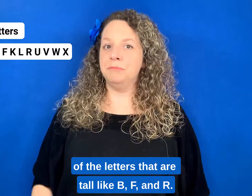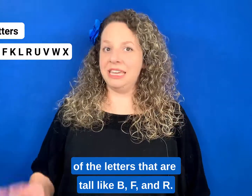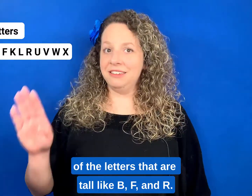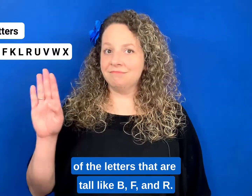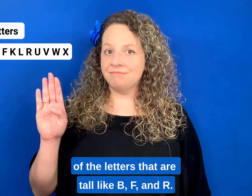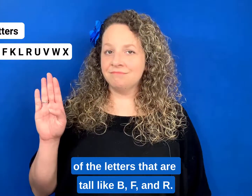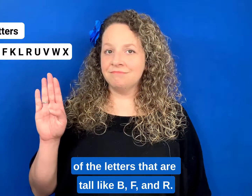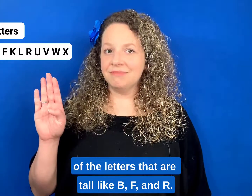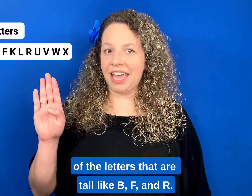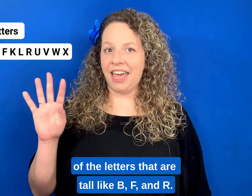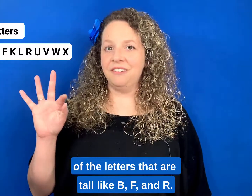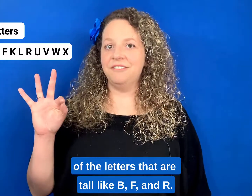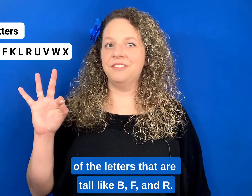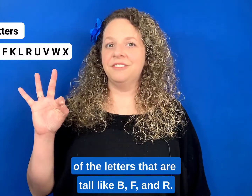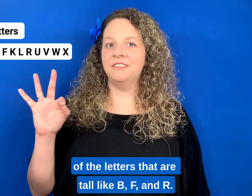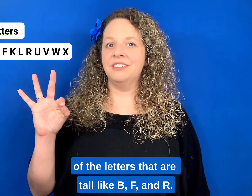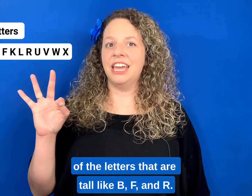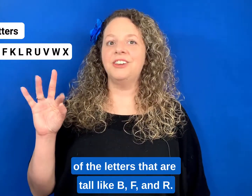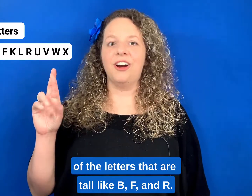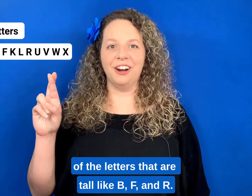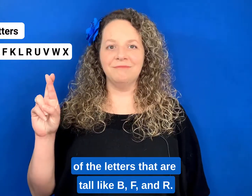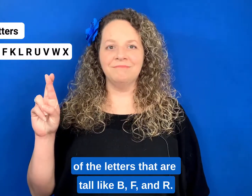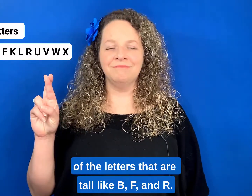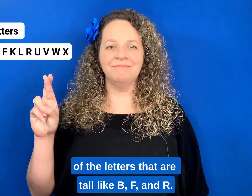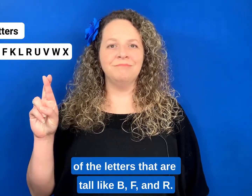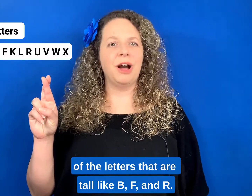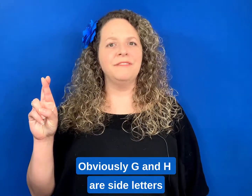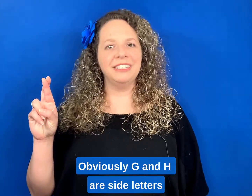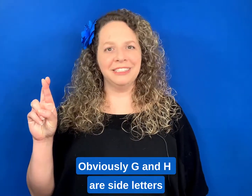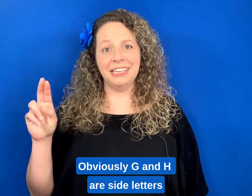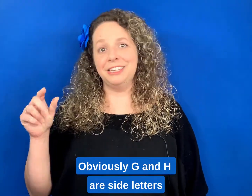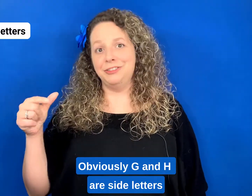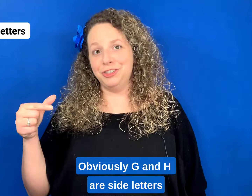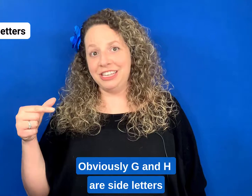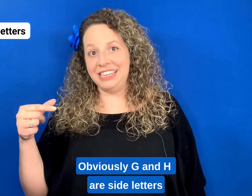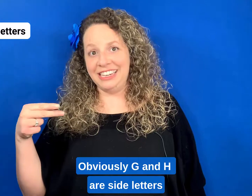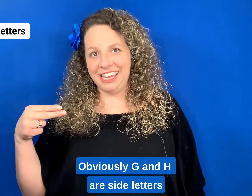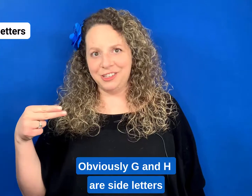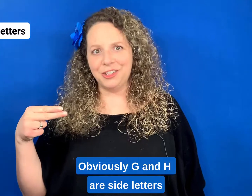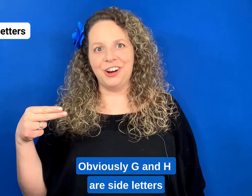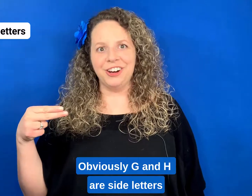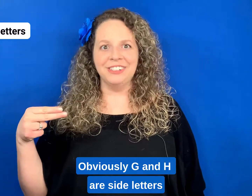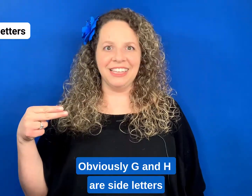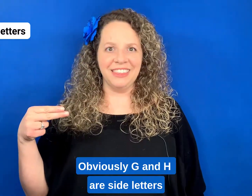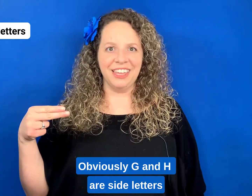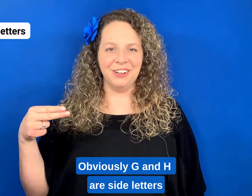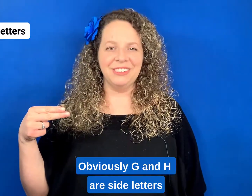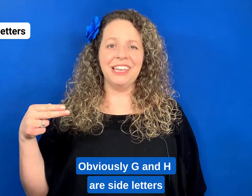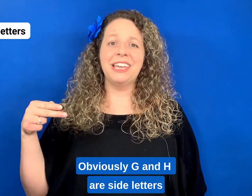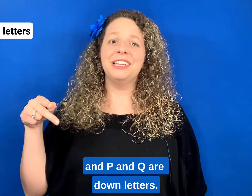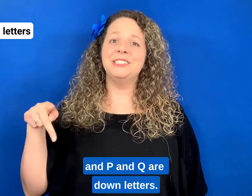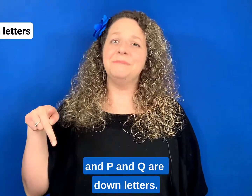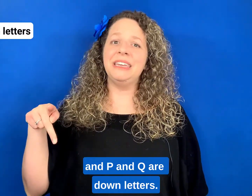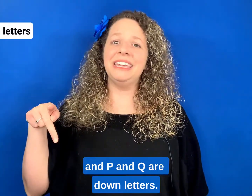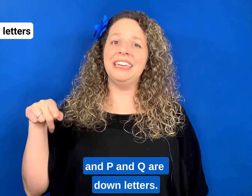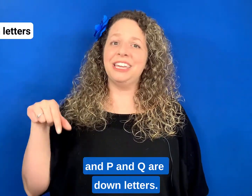B, F, and R. Obviously, G and H are side letters, and P and